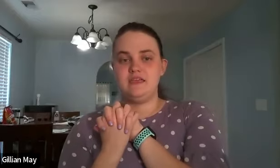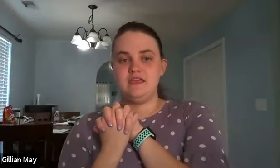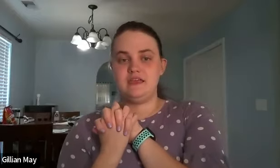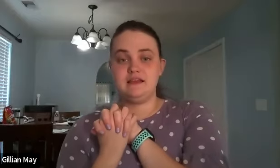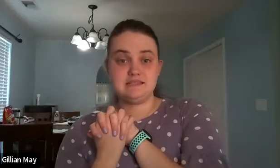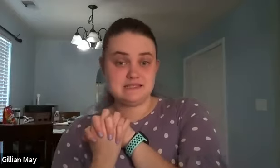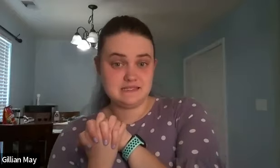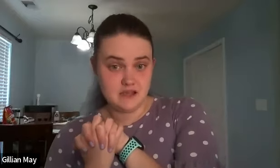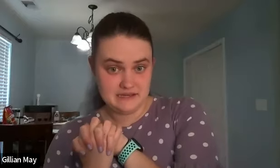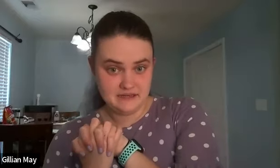Then son,